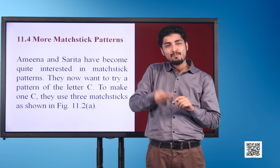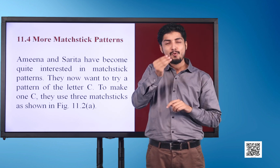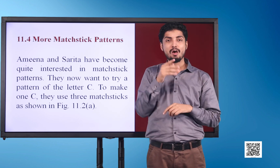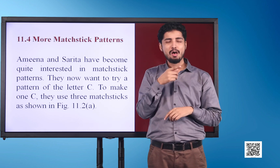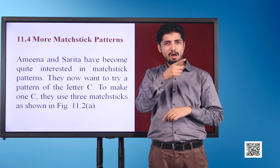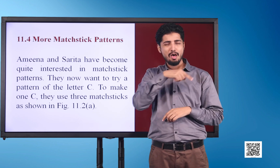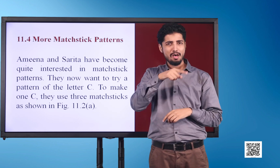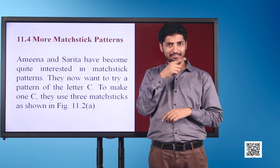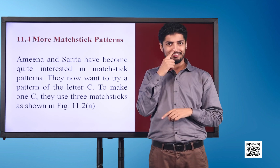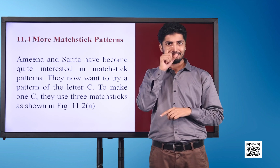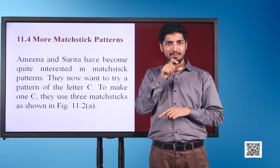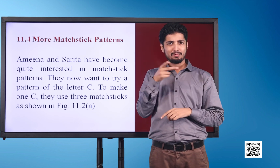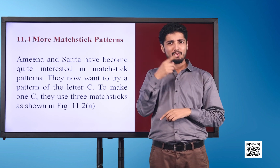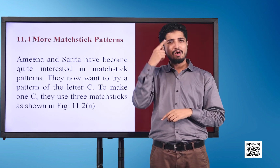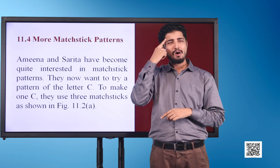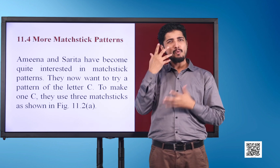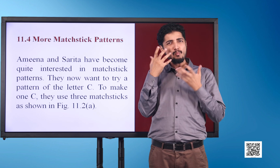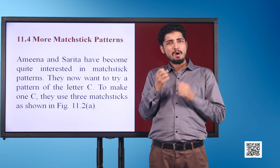They now want to try a pattern of the letter C.